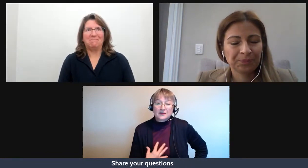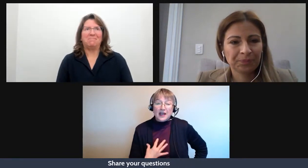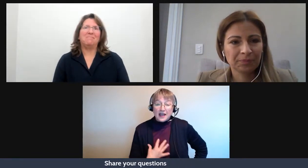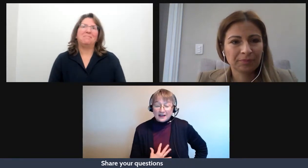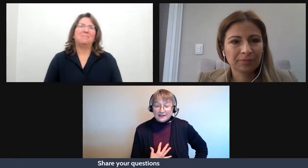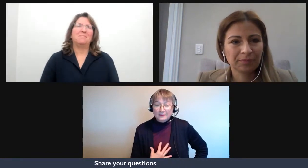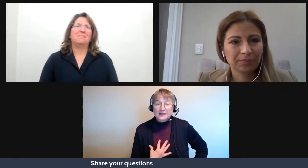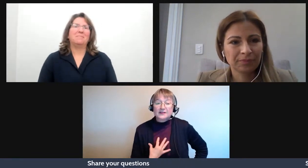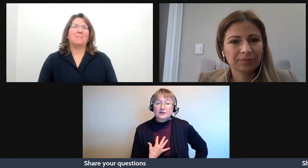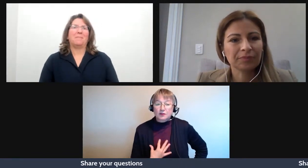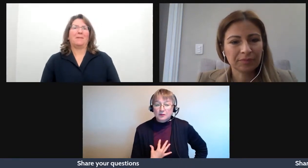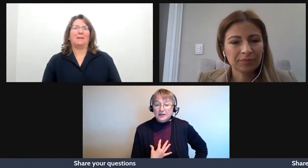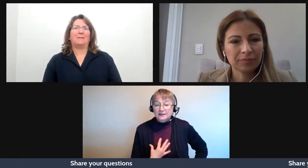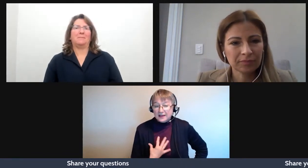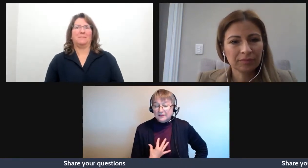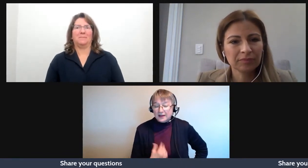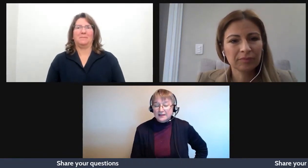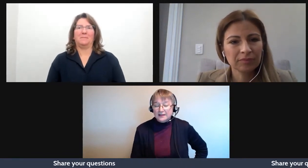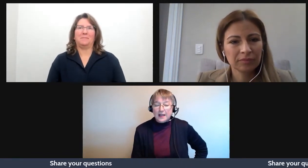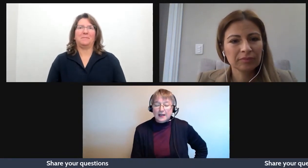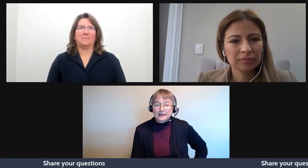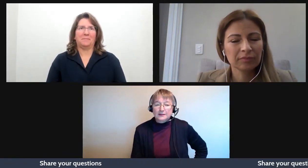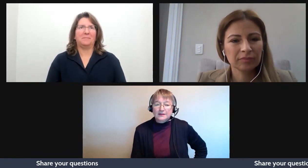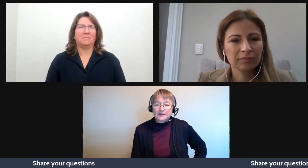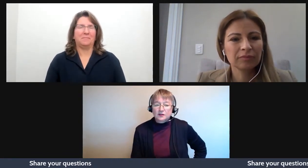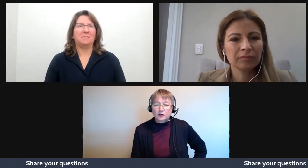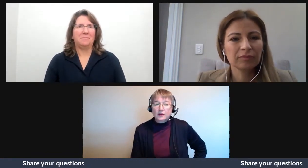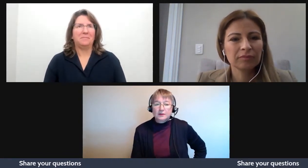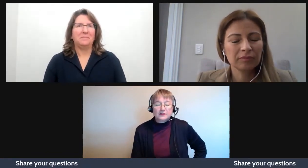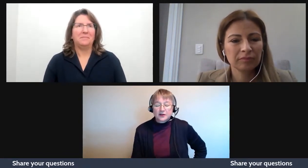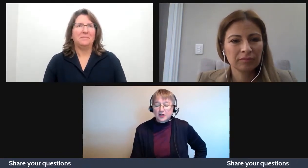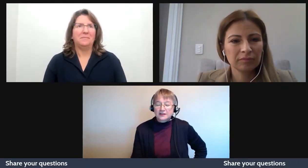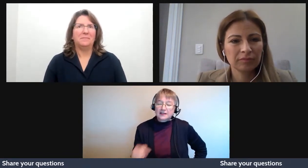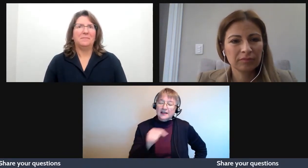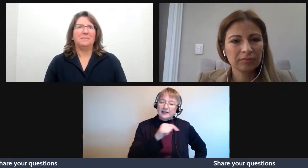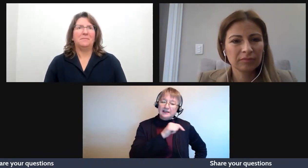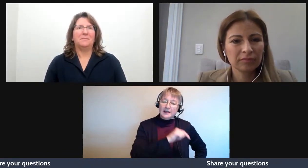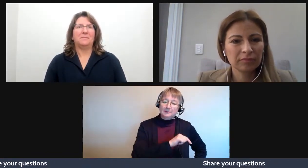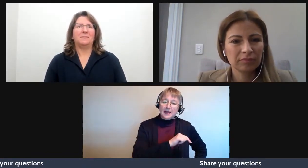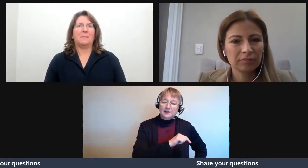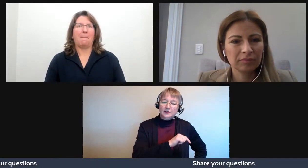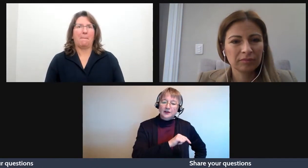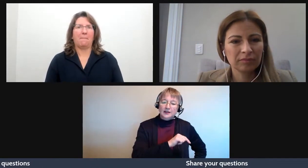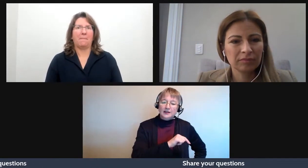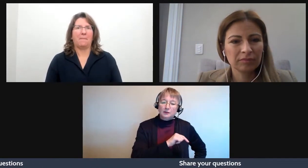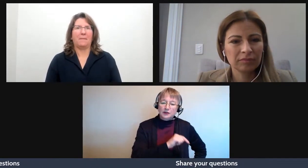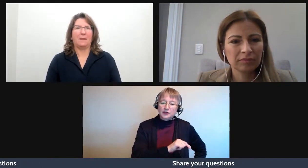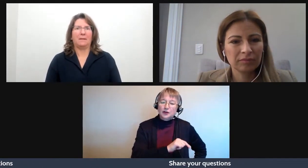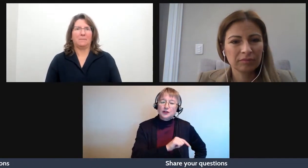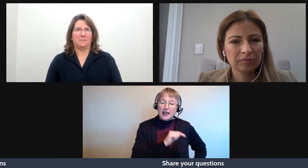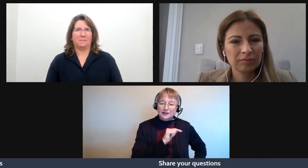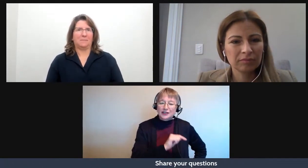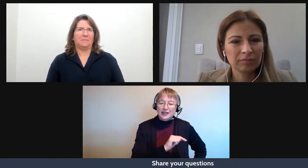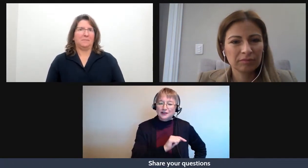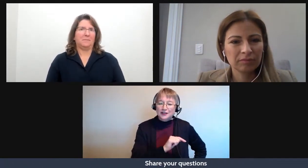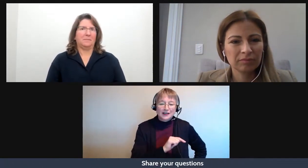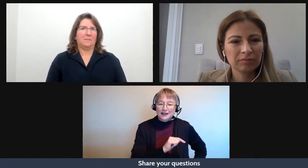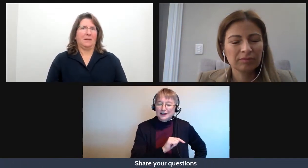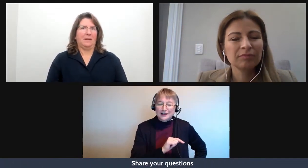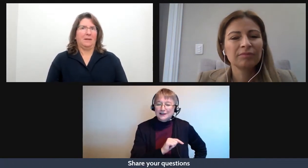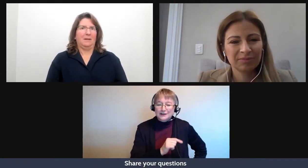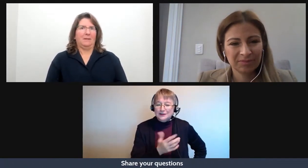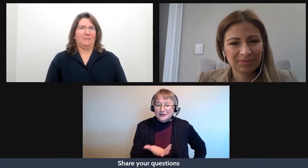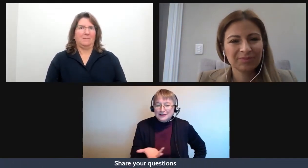numbers of academics is growing, deaf academics is growing, but if you're not getting back to the original